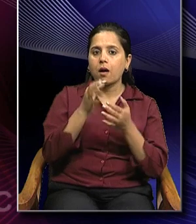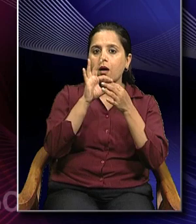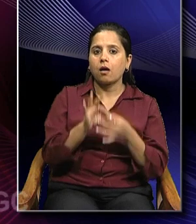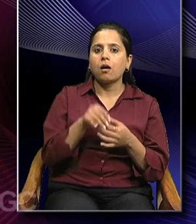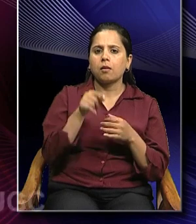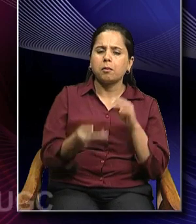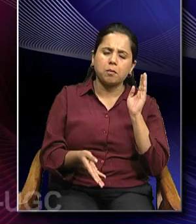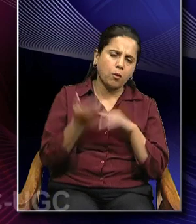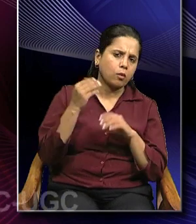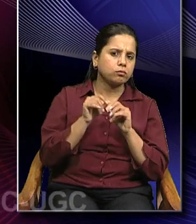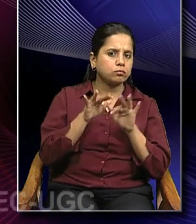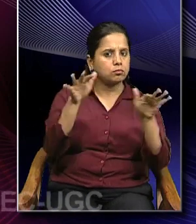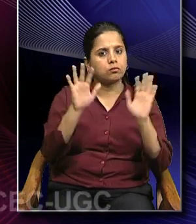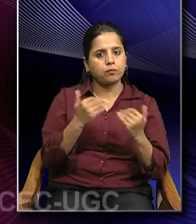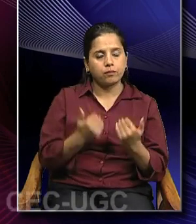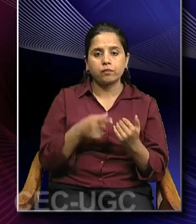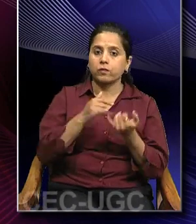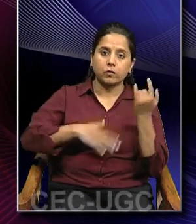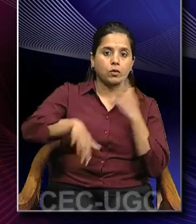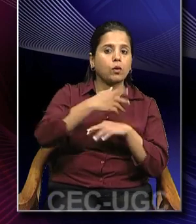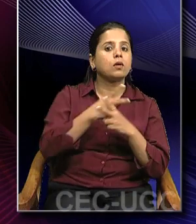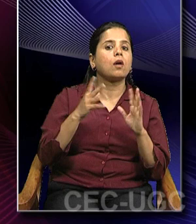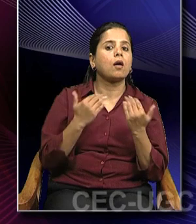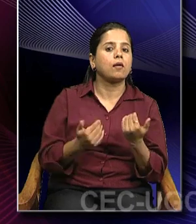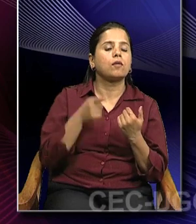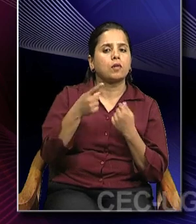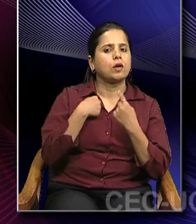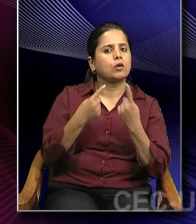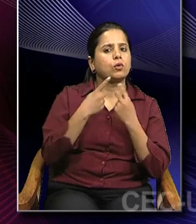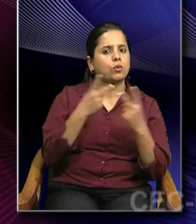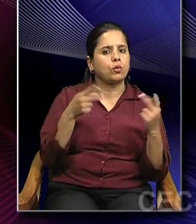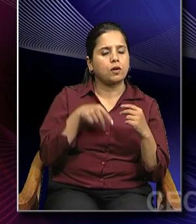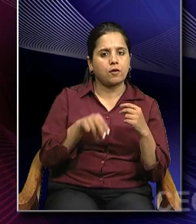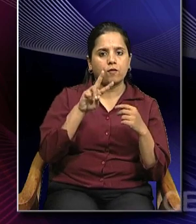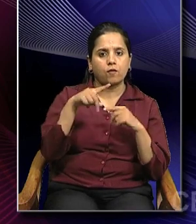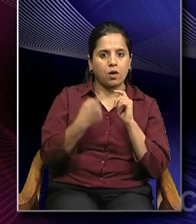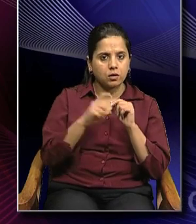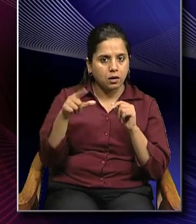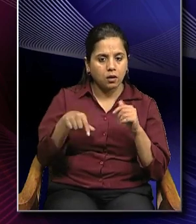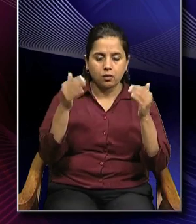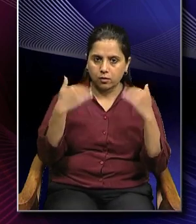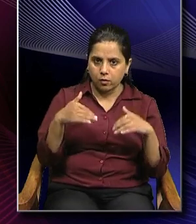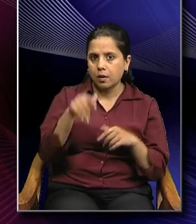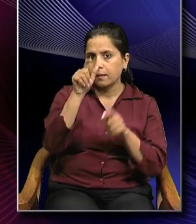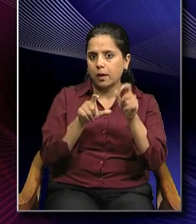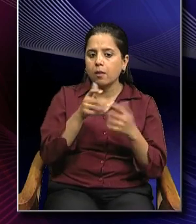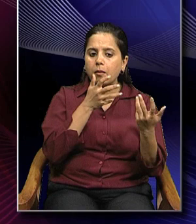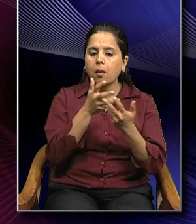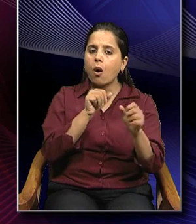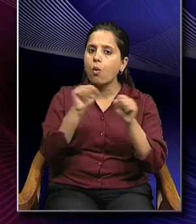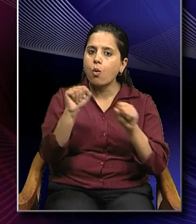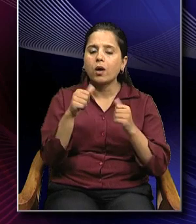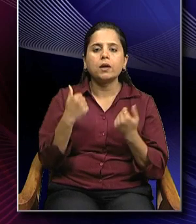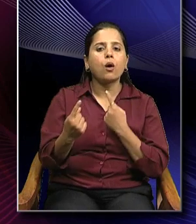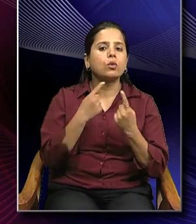traveled a lot. There was a scenario when we were talking about vertical, exclusive and individual scenarios, and now we